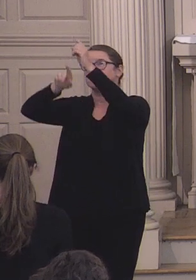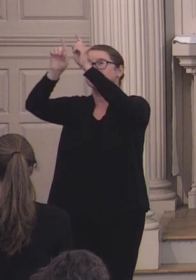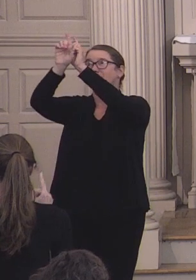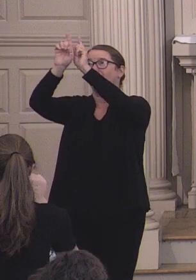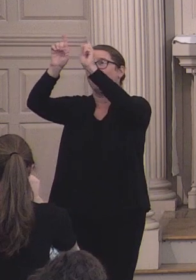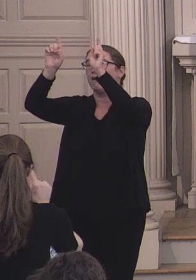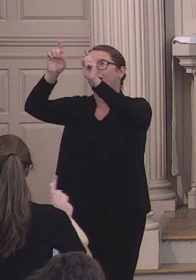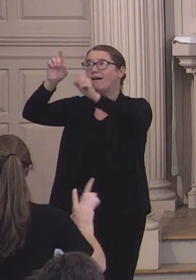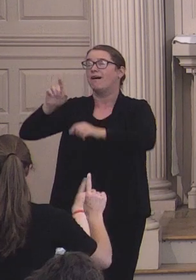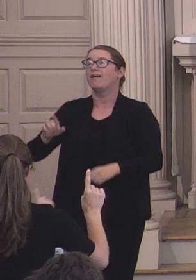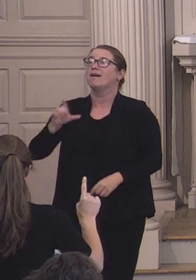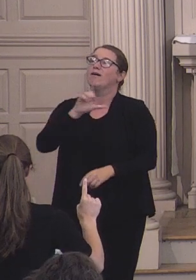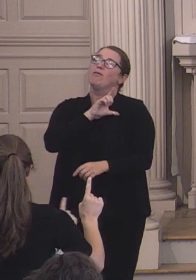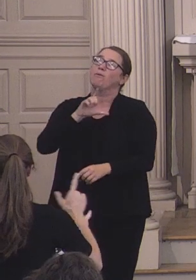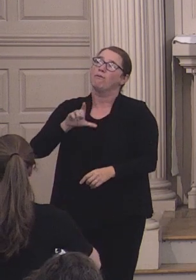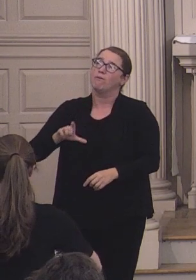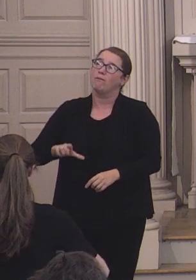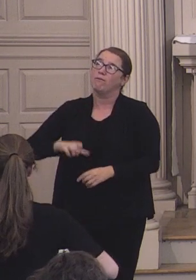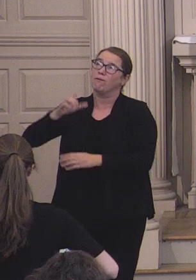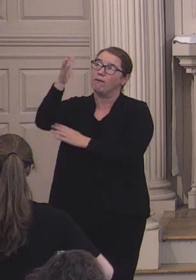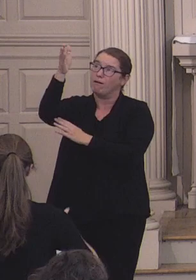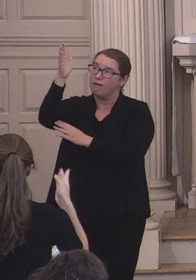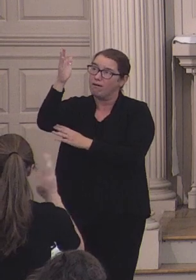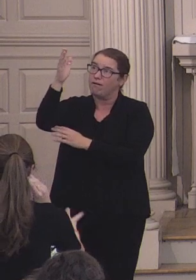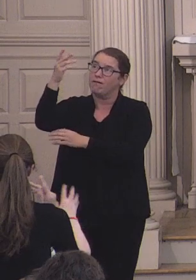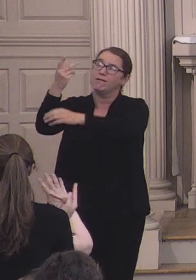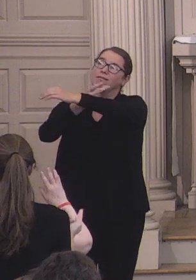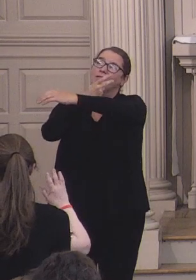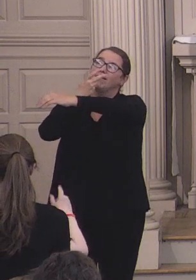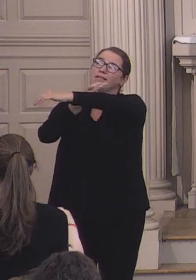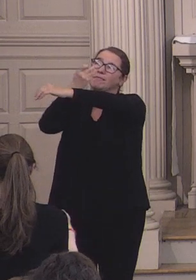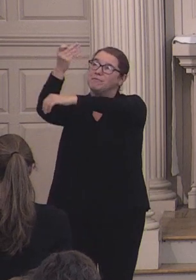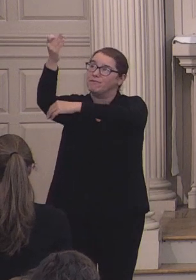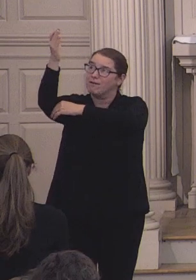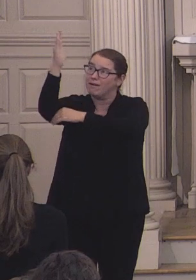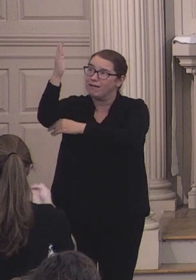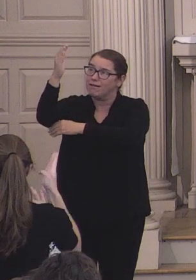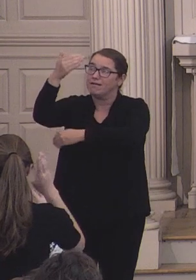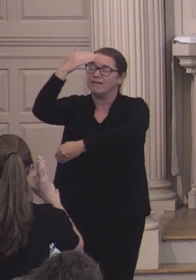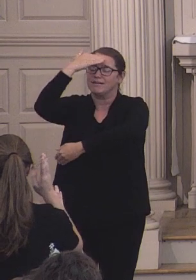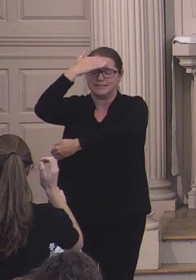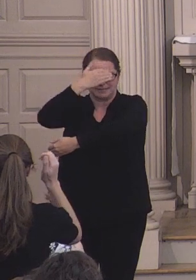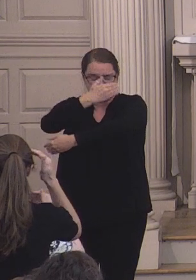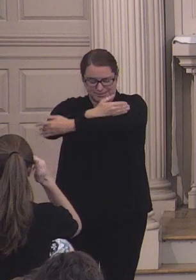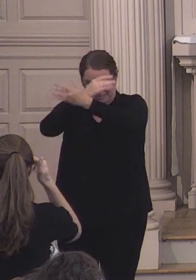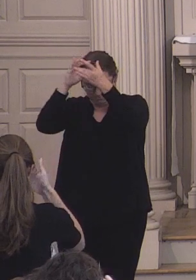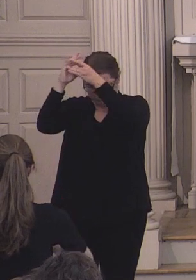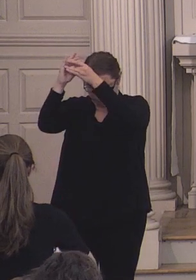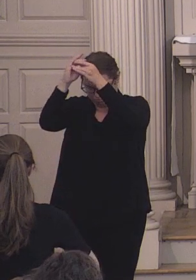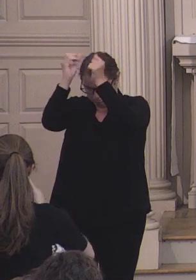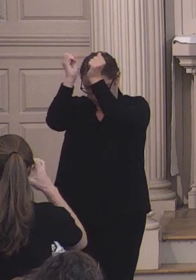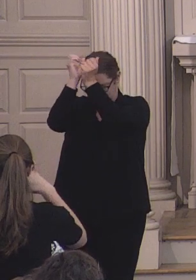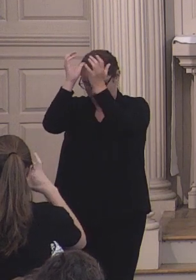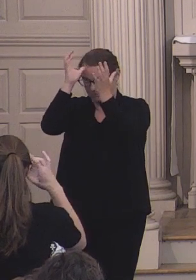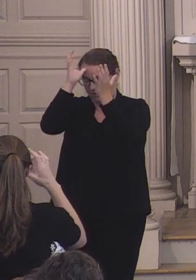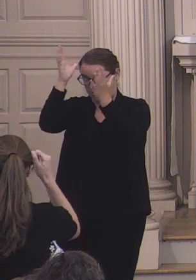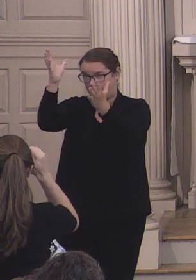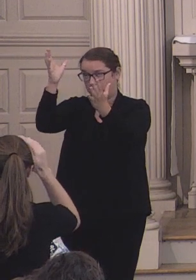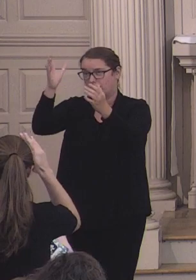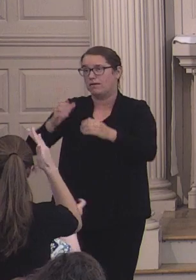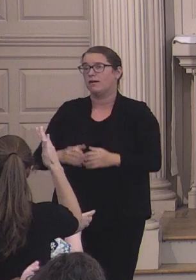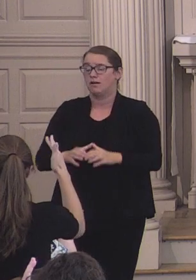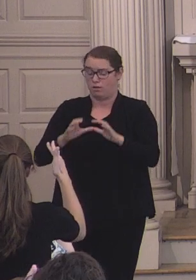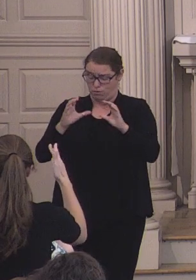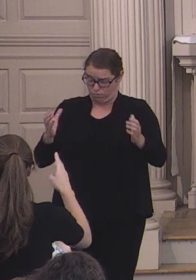Son, Lord God, Lamb of God, Son of the Father. You take away